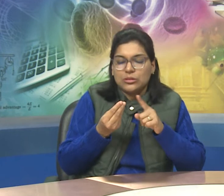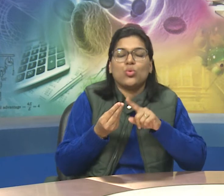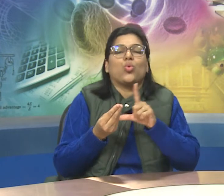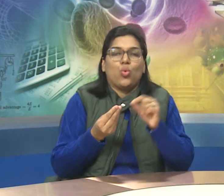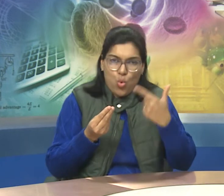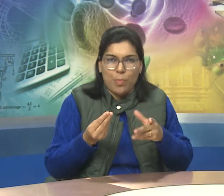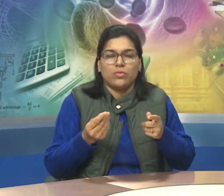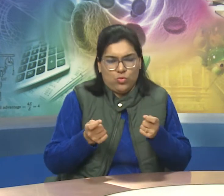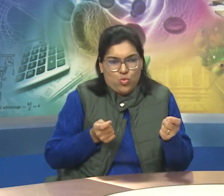In an